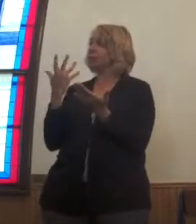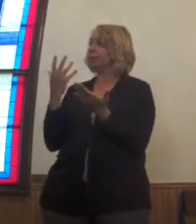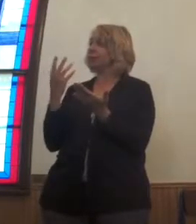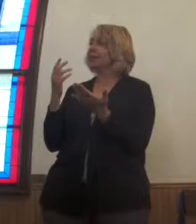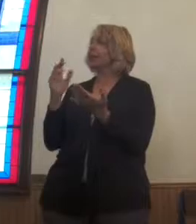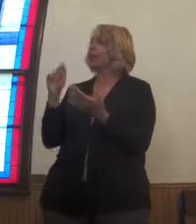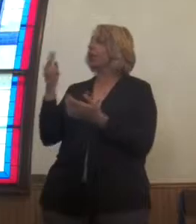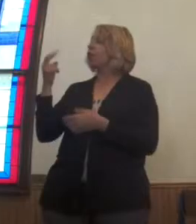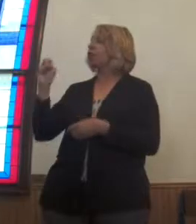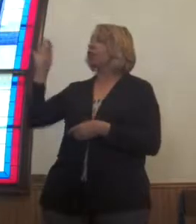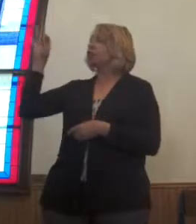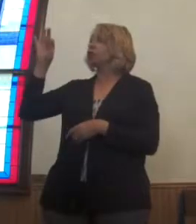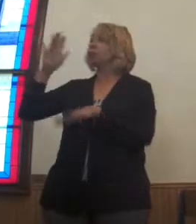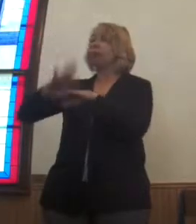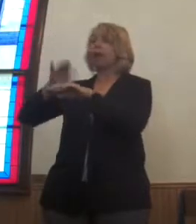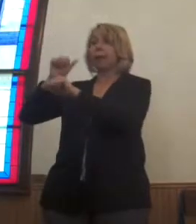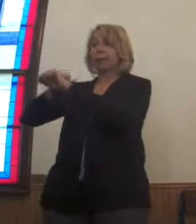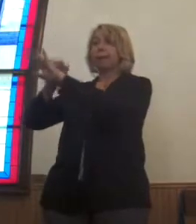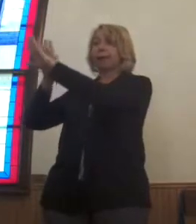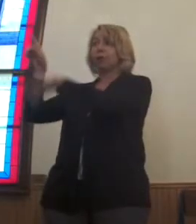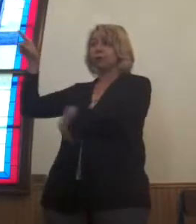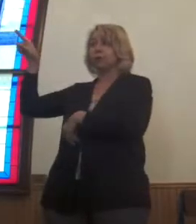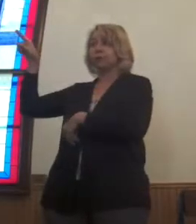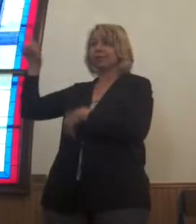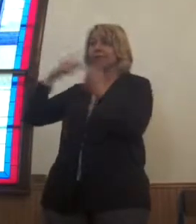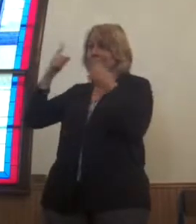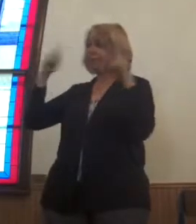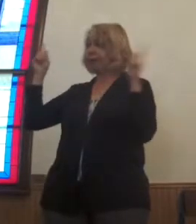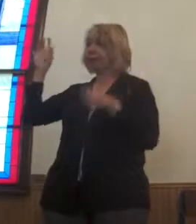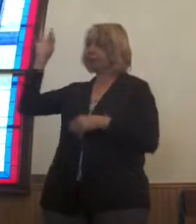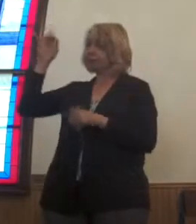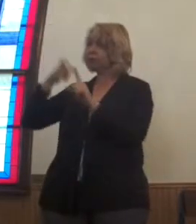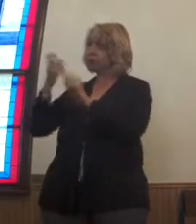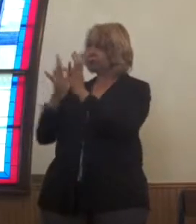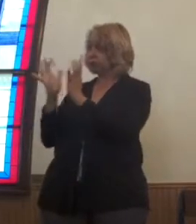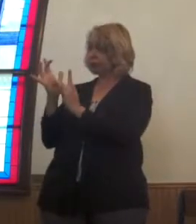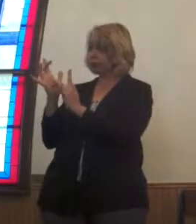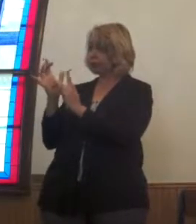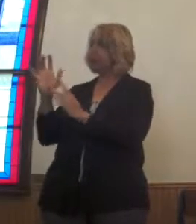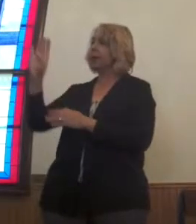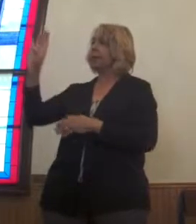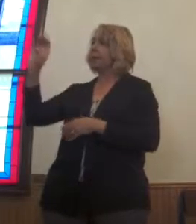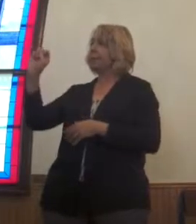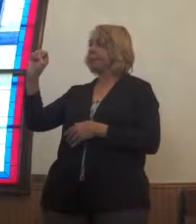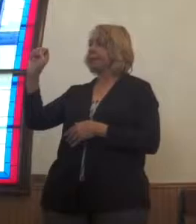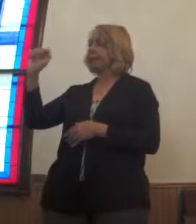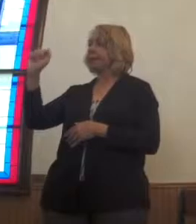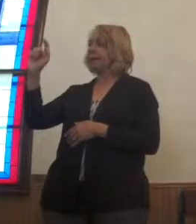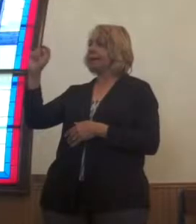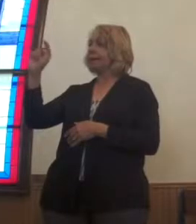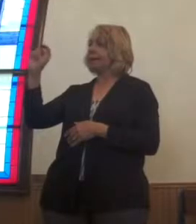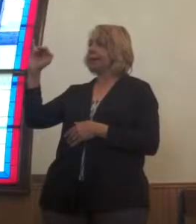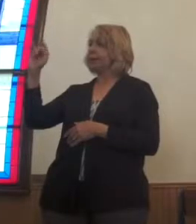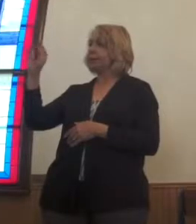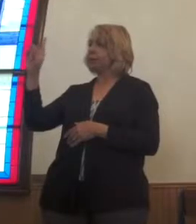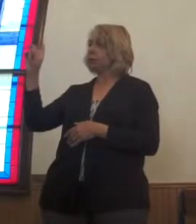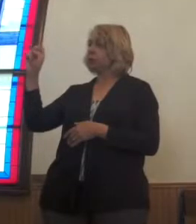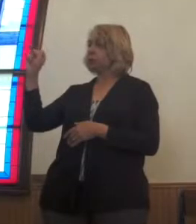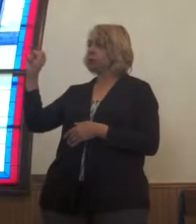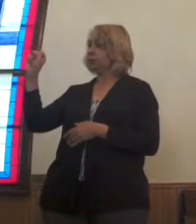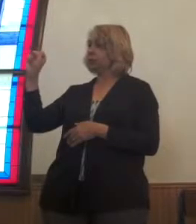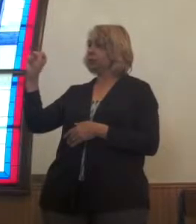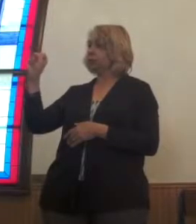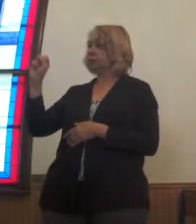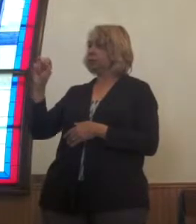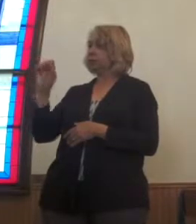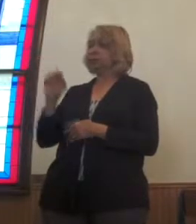the Sermon on the Mount. The Beatitudes are a part of that sermon. And it actually continues on from what we